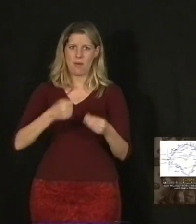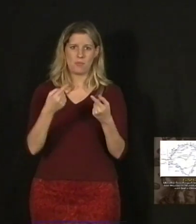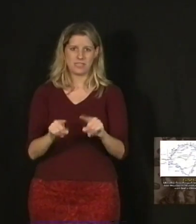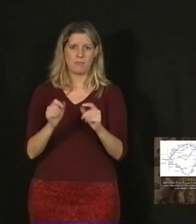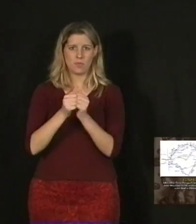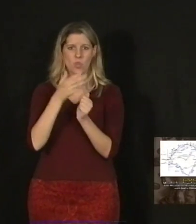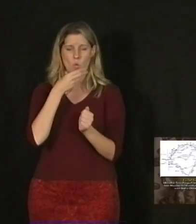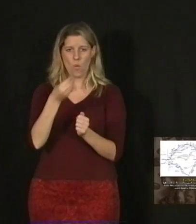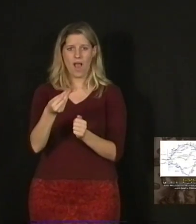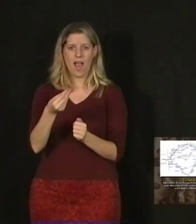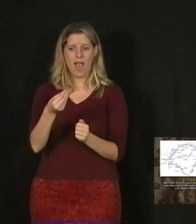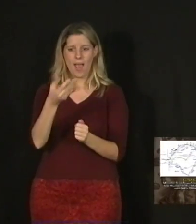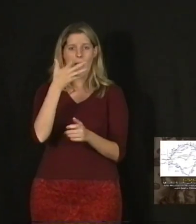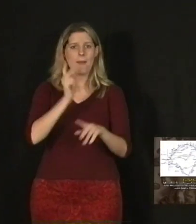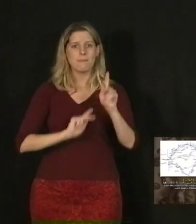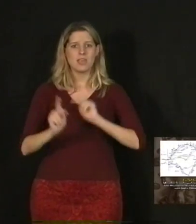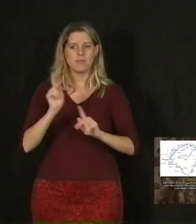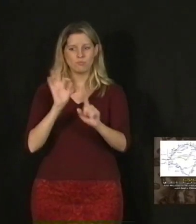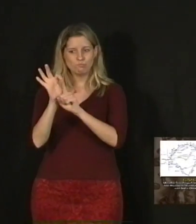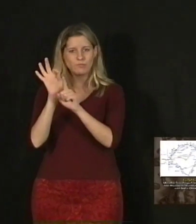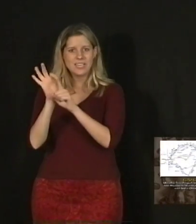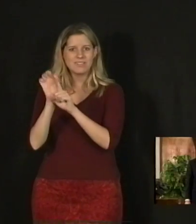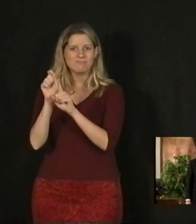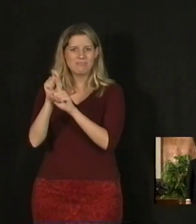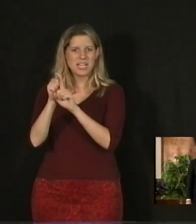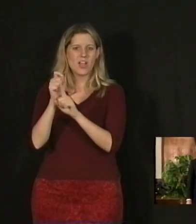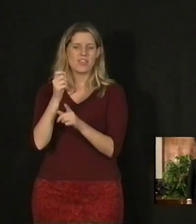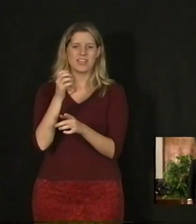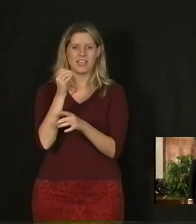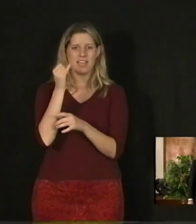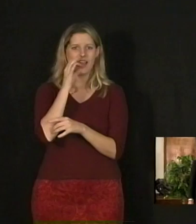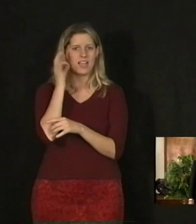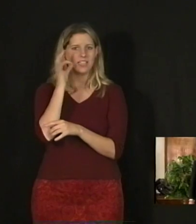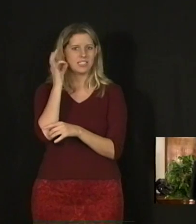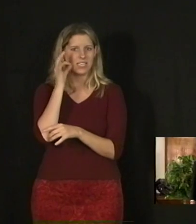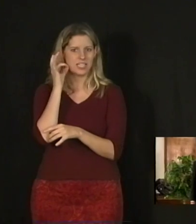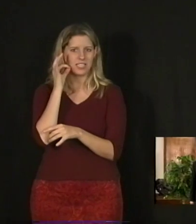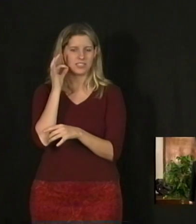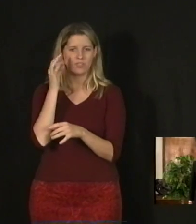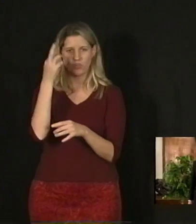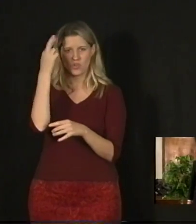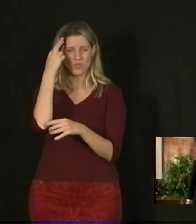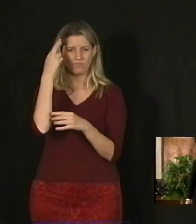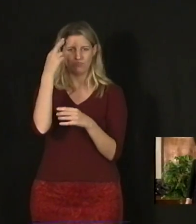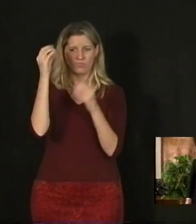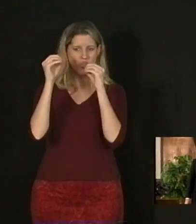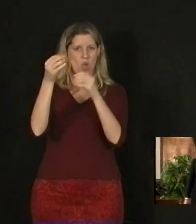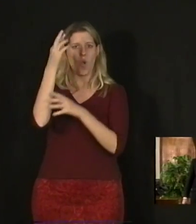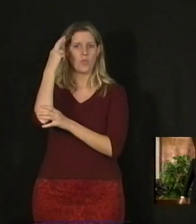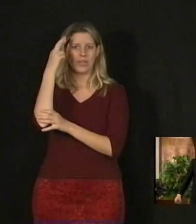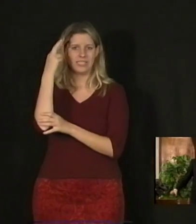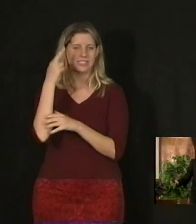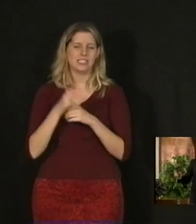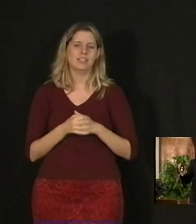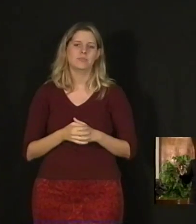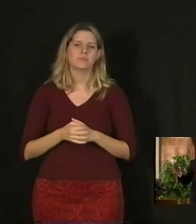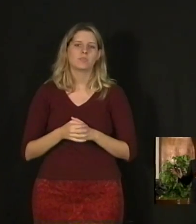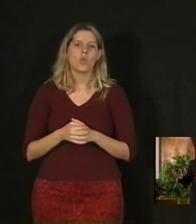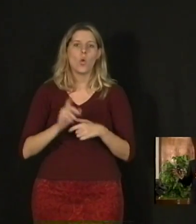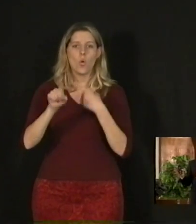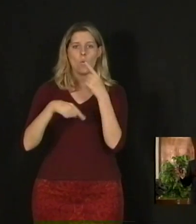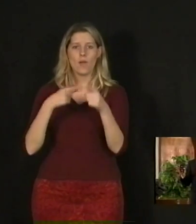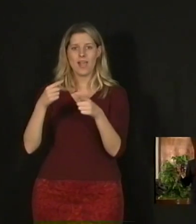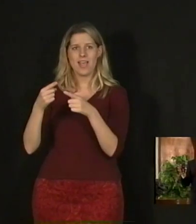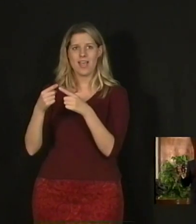no reason other than they thought they were an inferior species, which goes right back to the evolution teaching. When they took the Indians